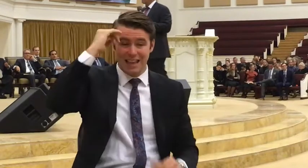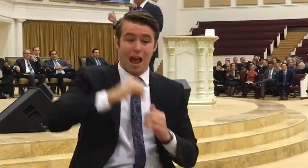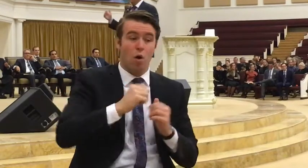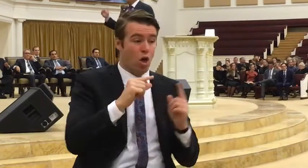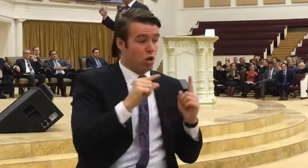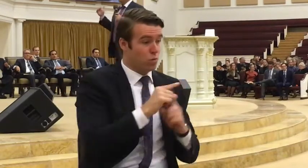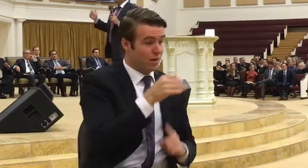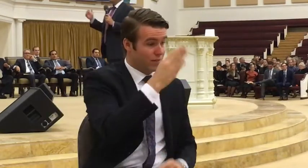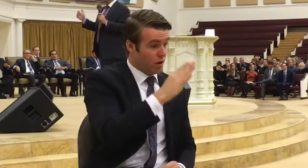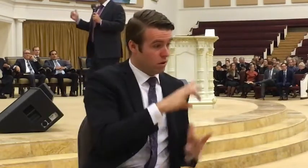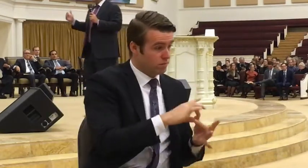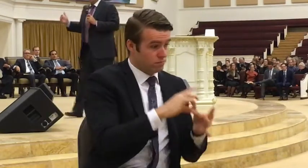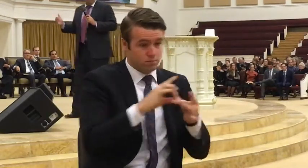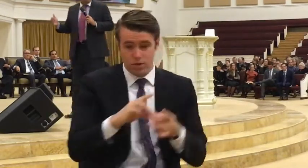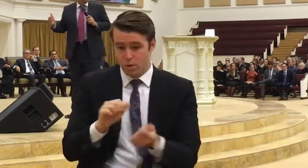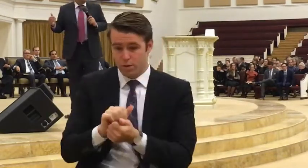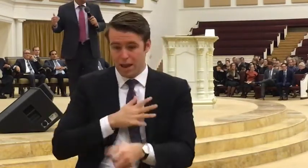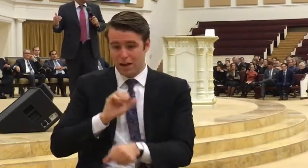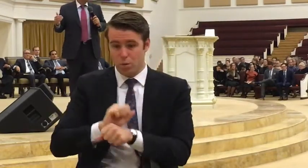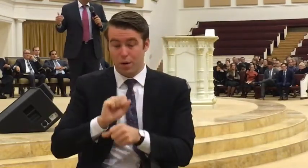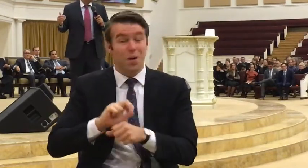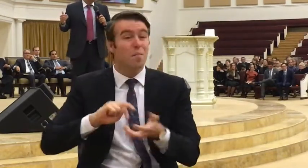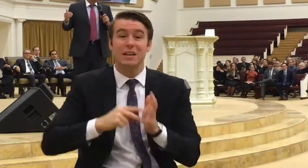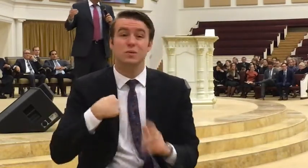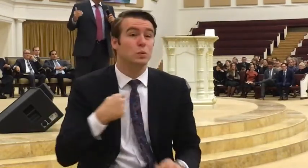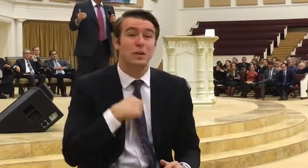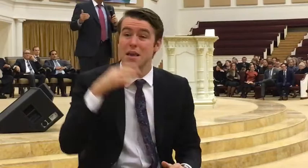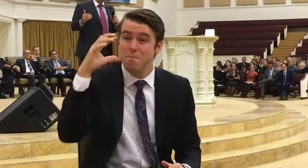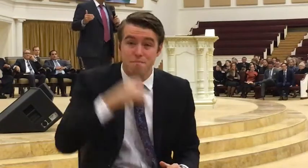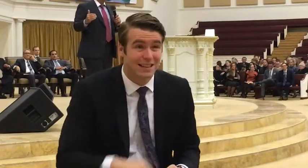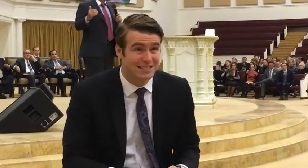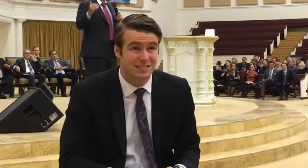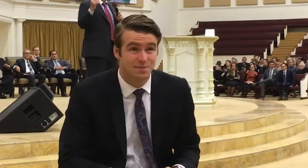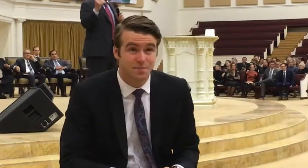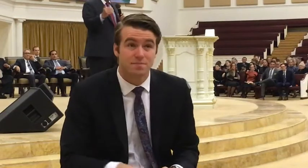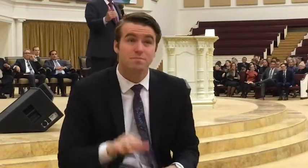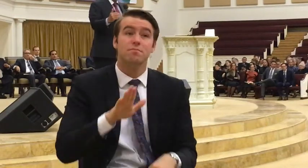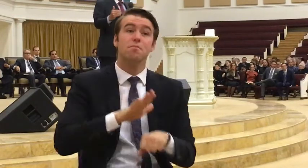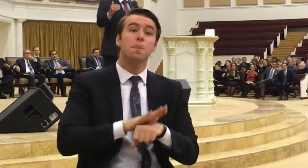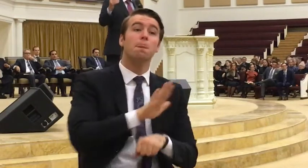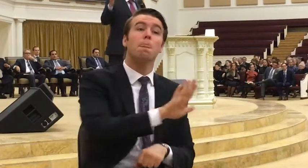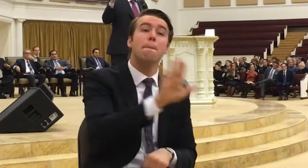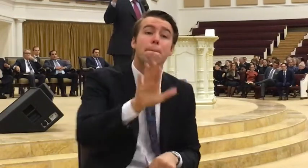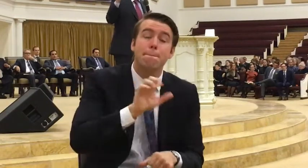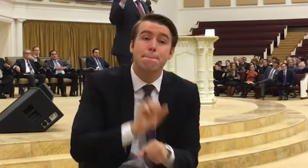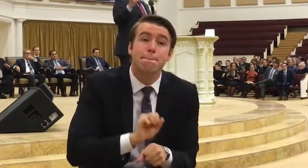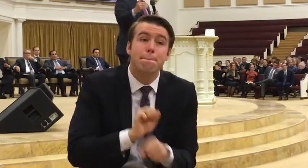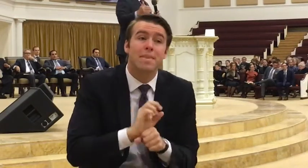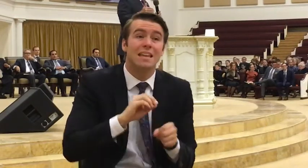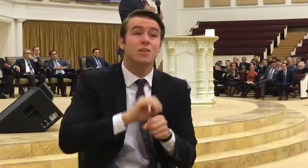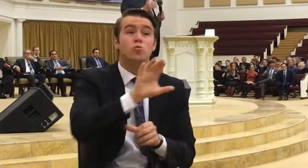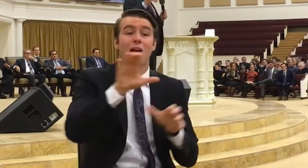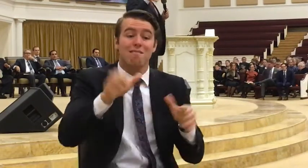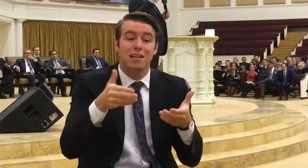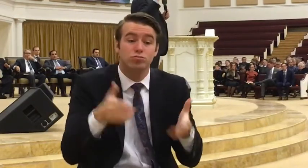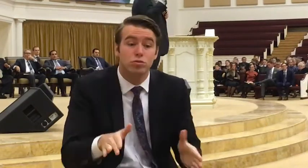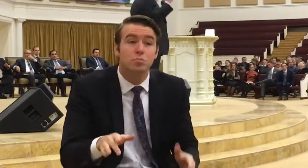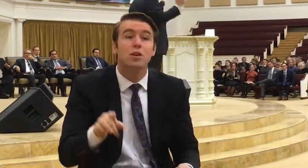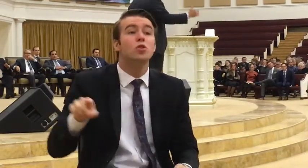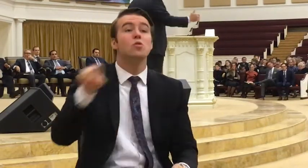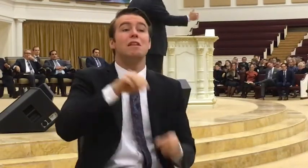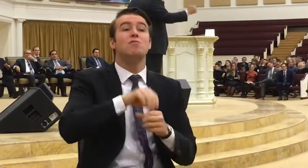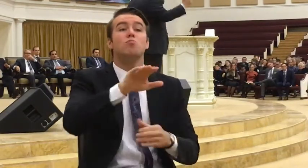in their career, we've missed the mark. You on your job, you in your classroom, you